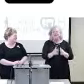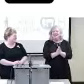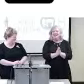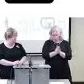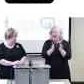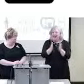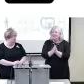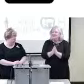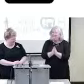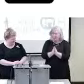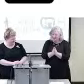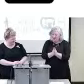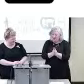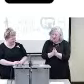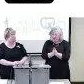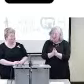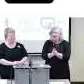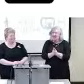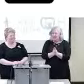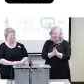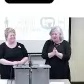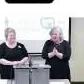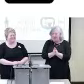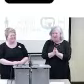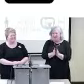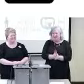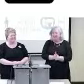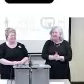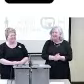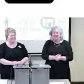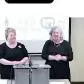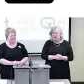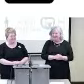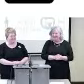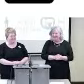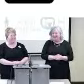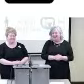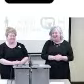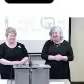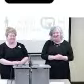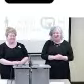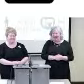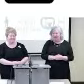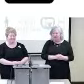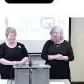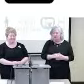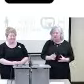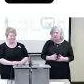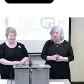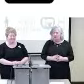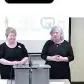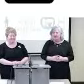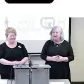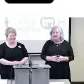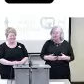so uh exercise is important we know this from physicians take 20 minutes a day to get out and do a